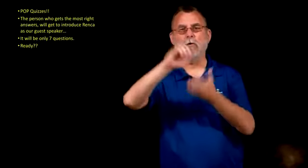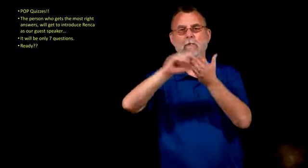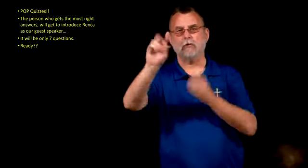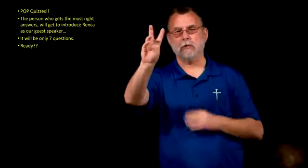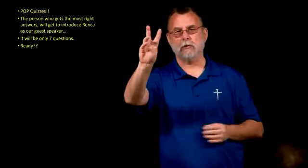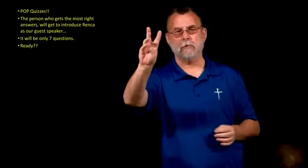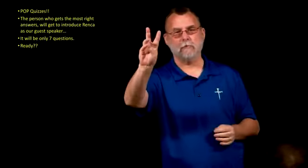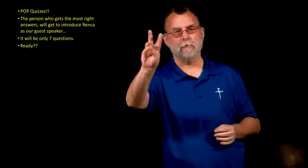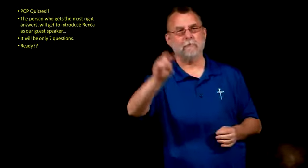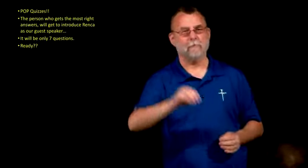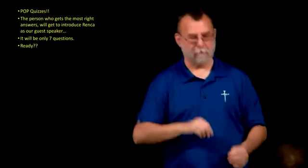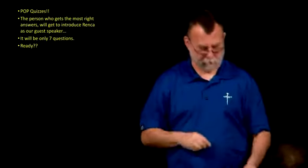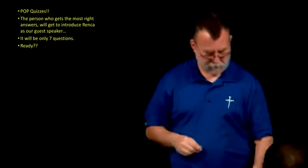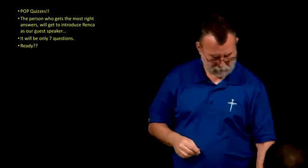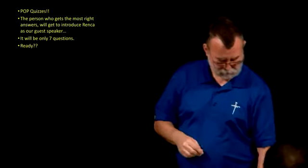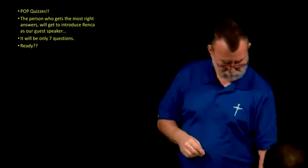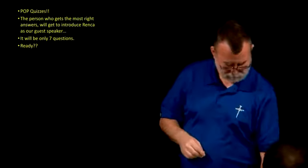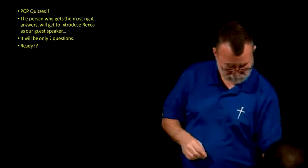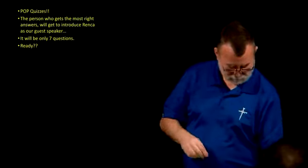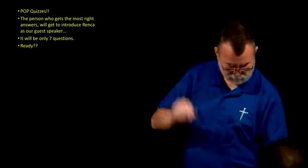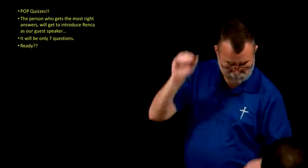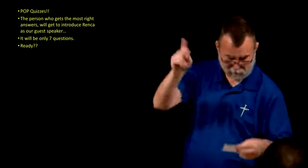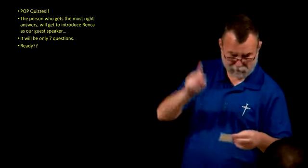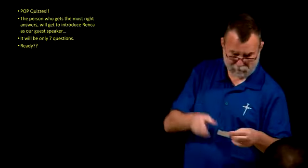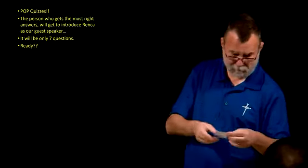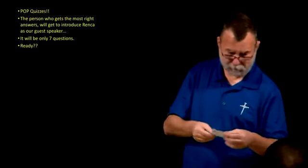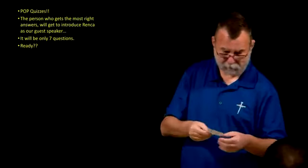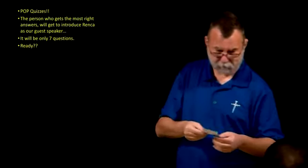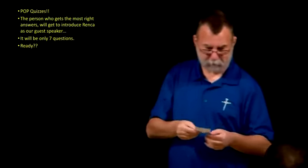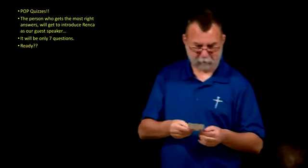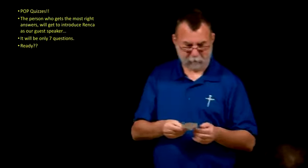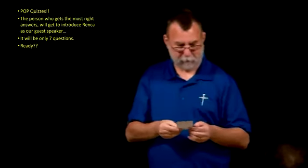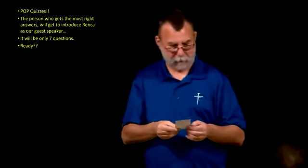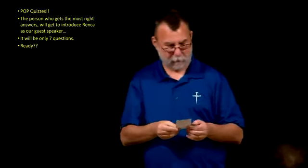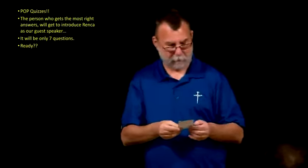It's hard. So Jacob 12, 4 through 6.